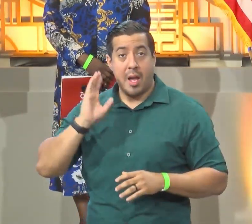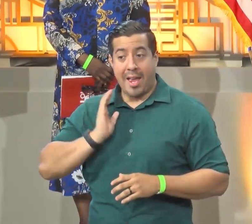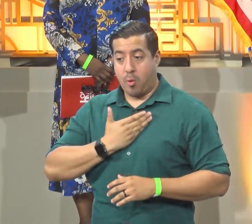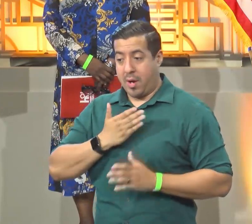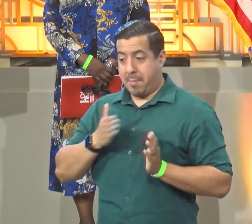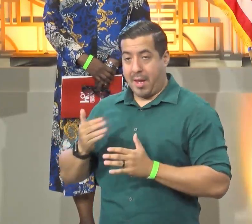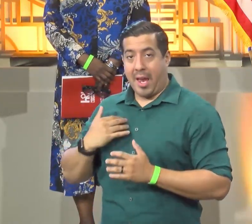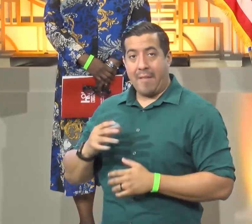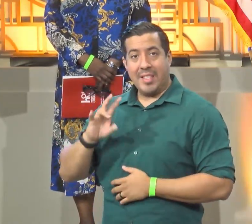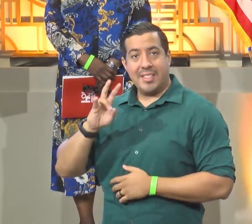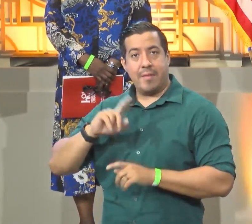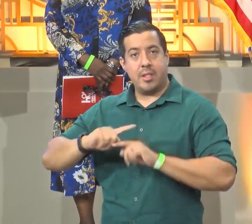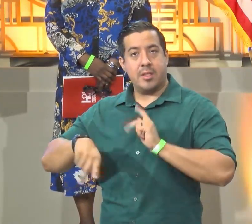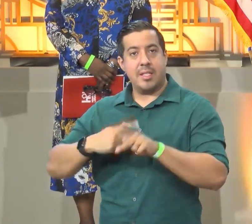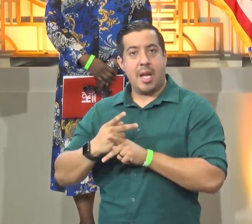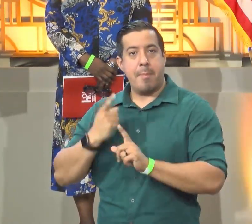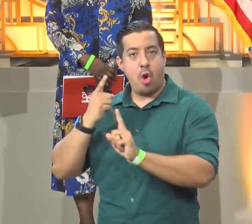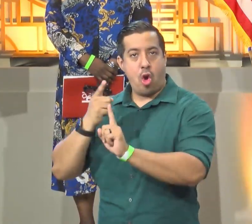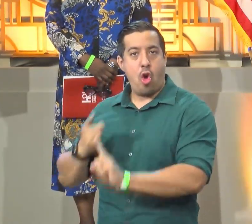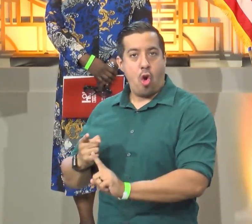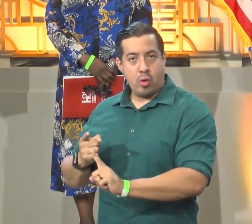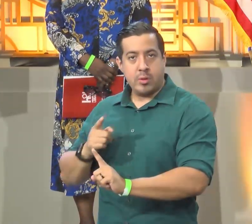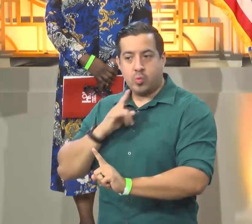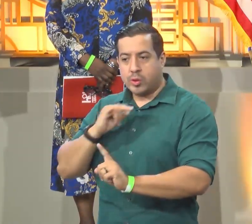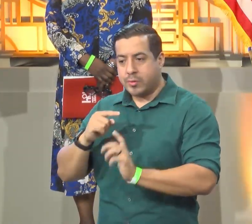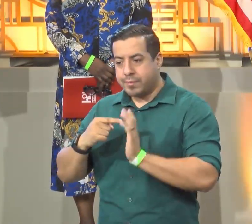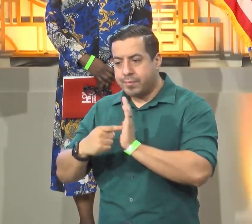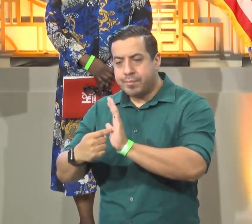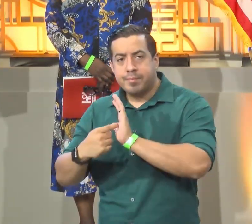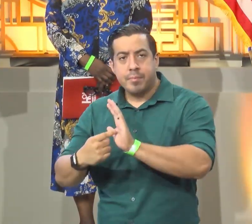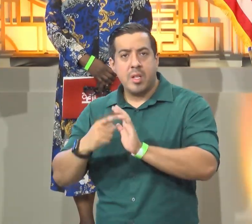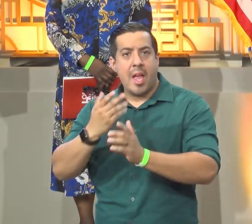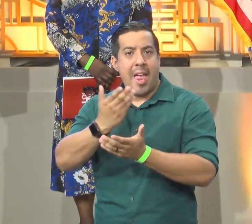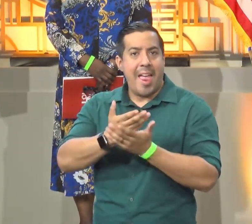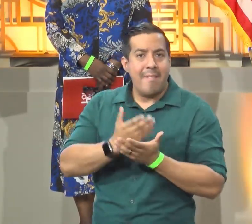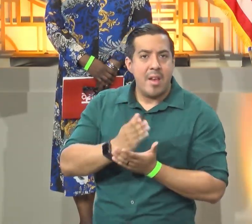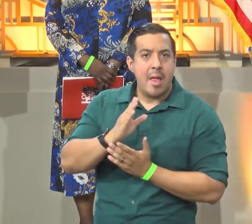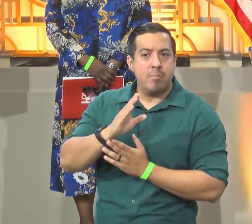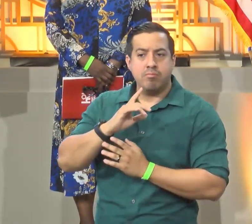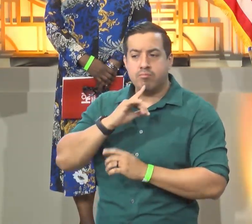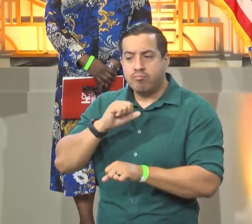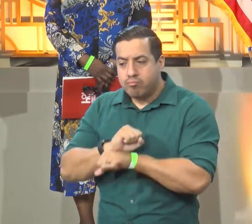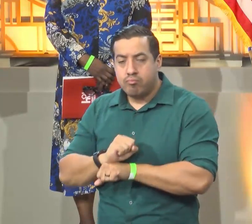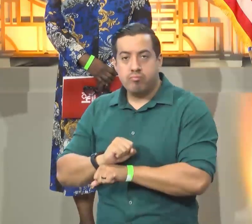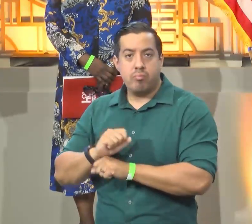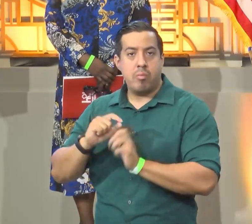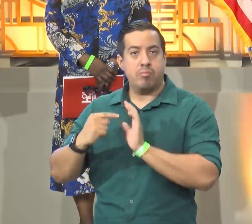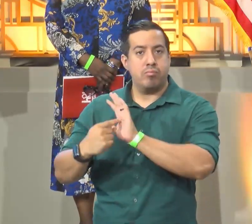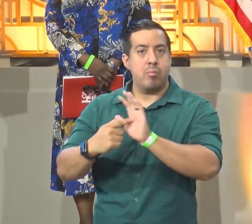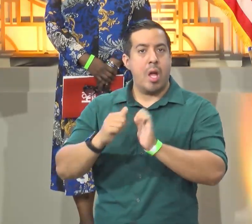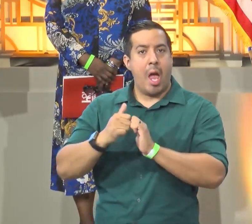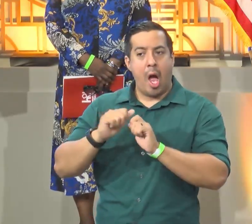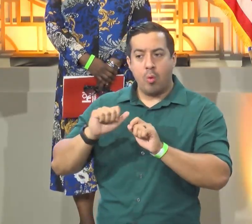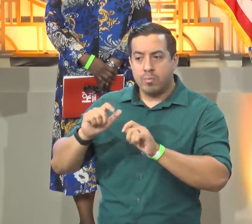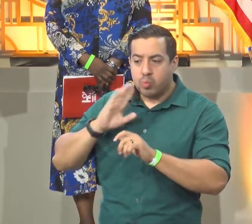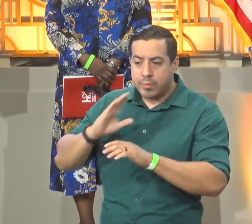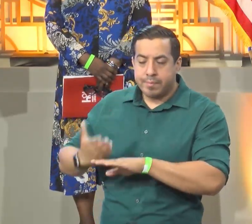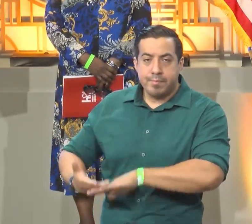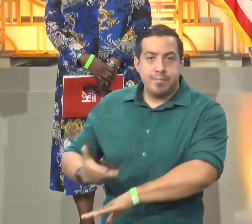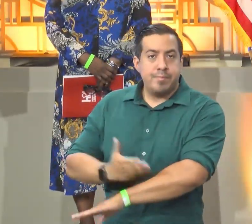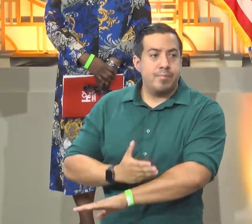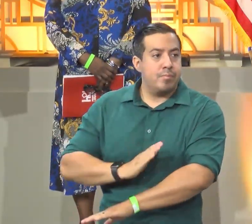7 overarching goals with a roadmap entailing evidence-based strategies and practical actions aimed at